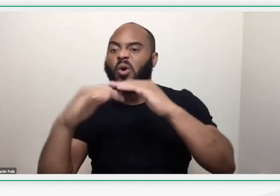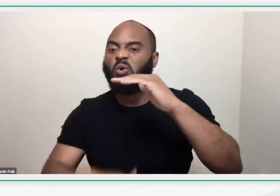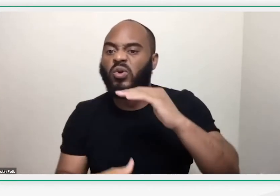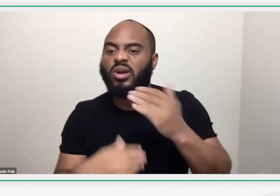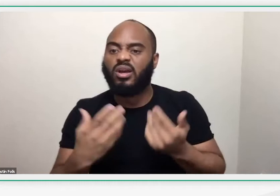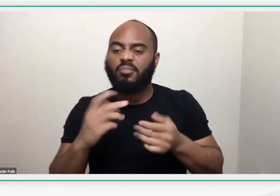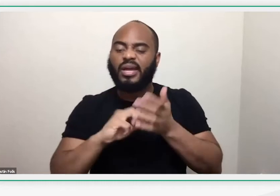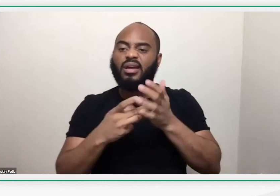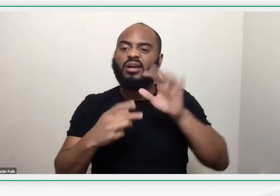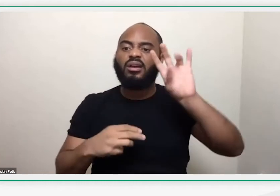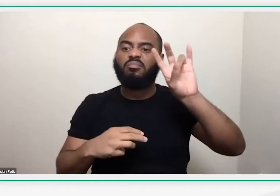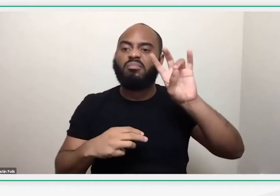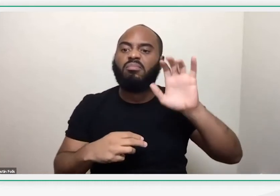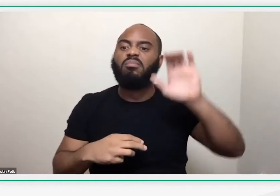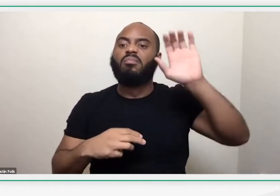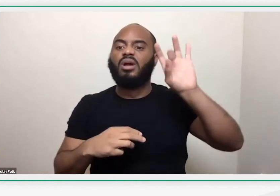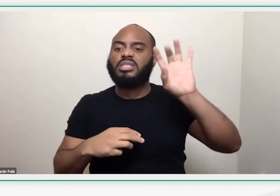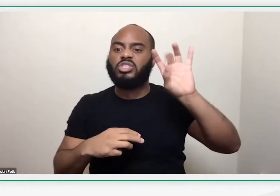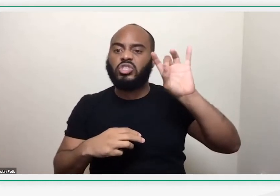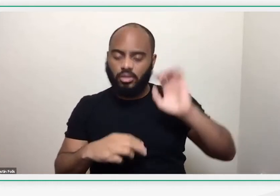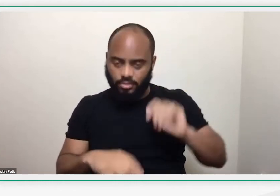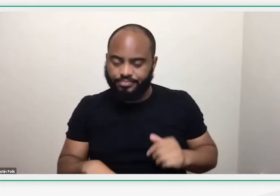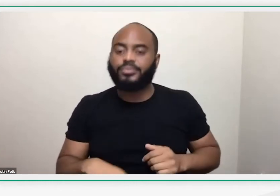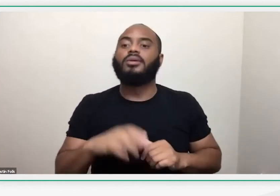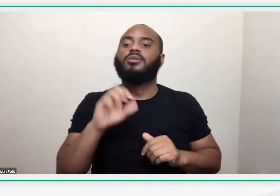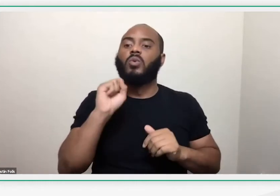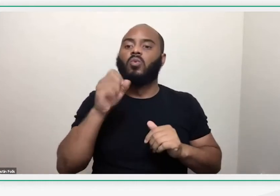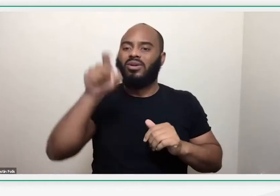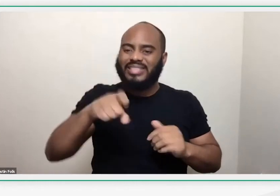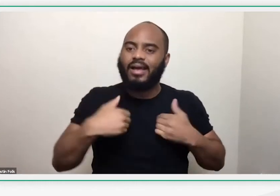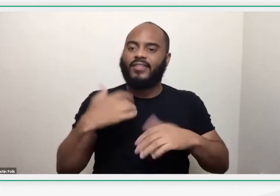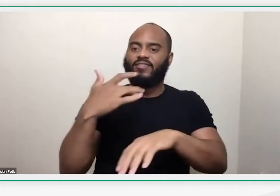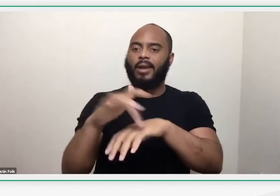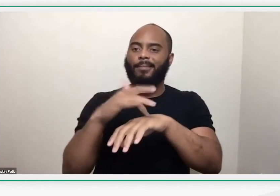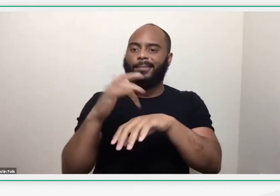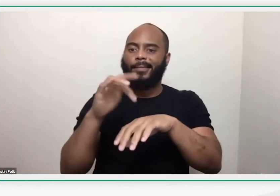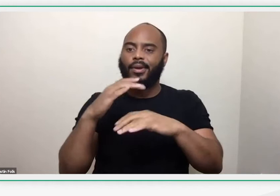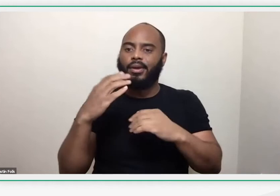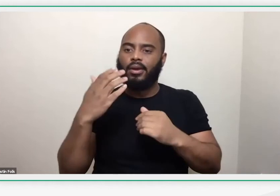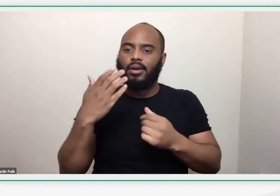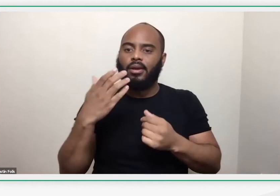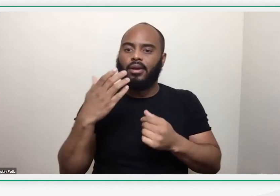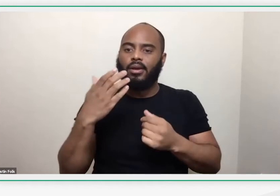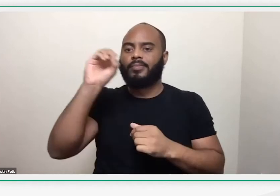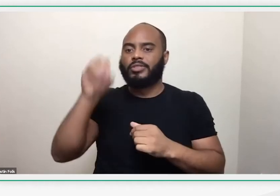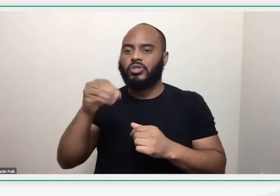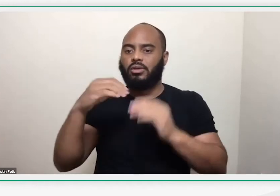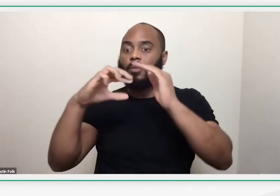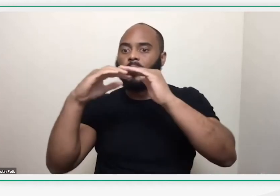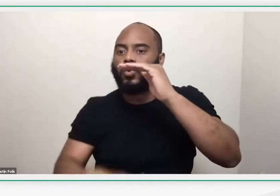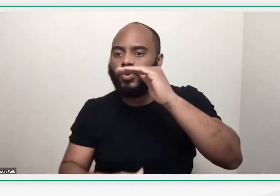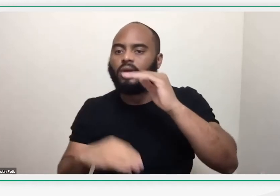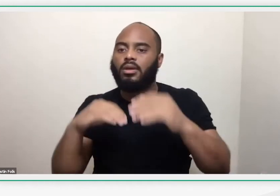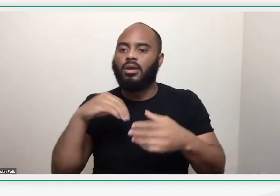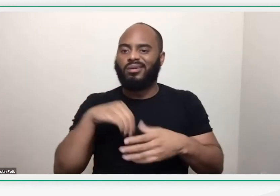if you pay that down to that you're only using 300, then you have that 700 left. That way you still have at least 70%